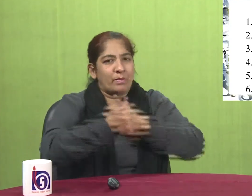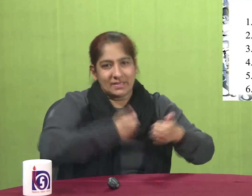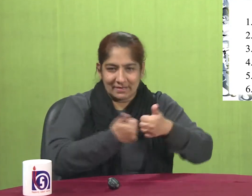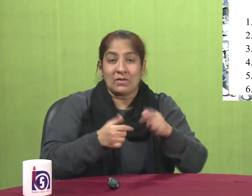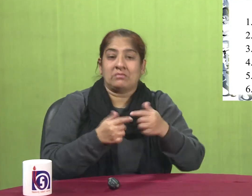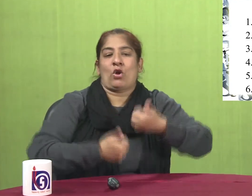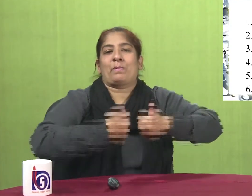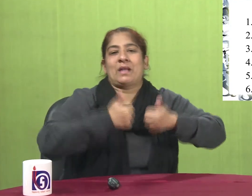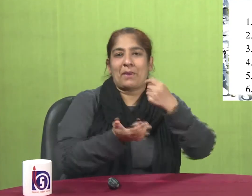of e-banking.